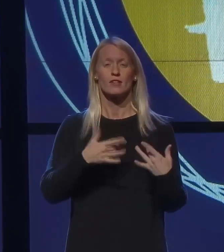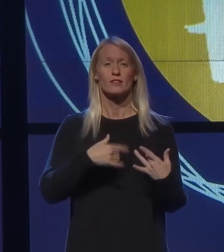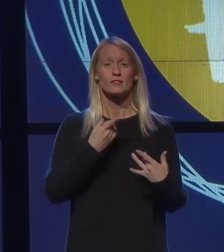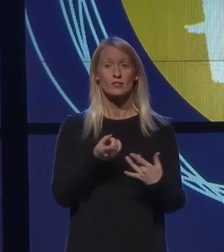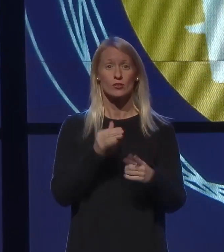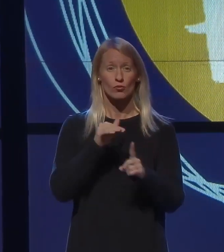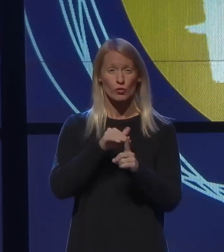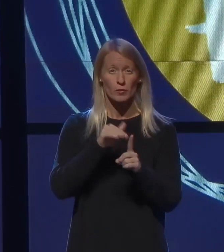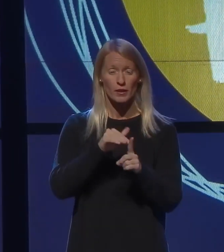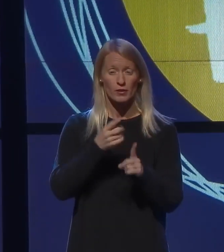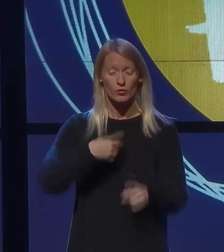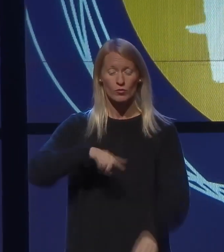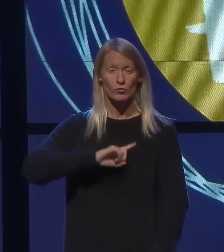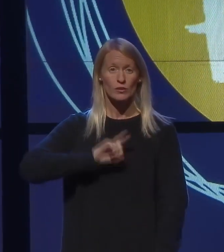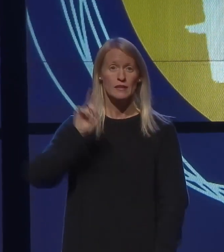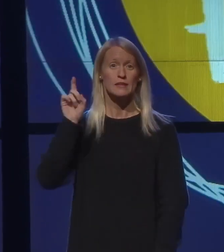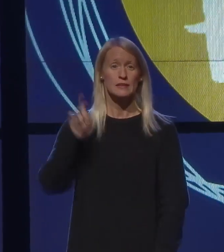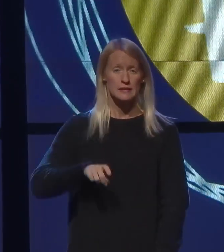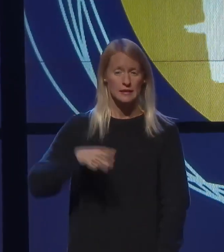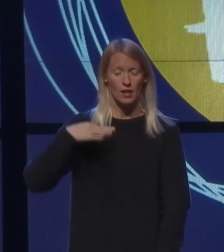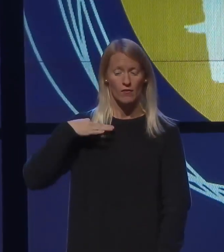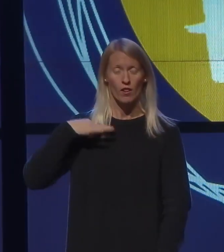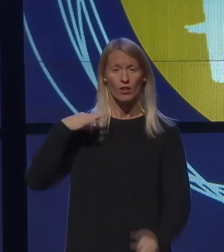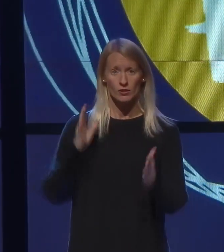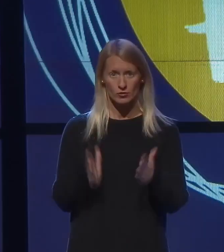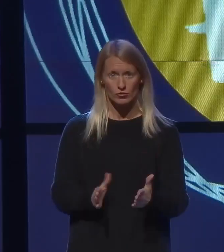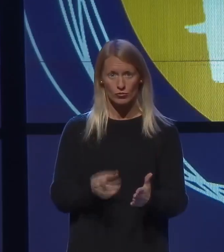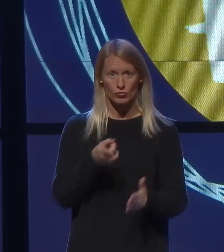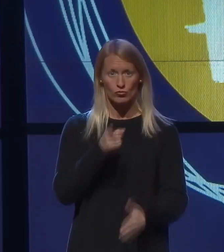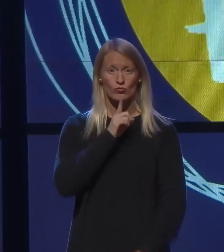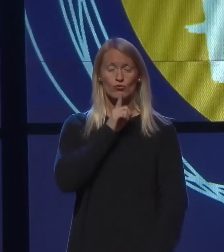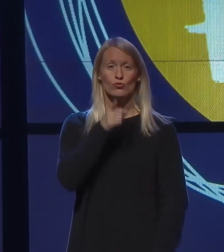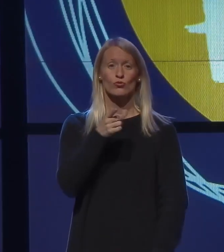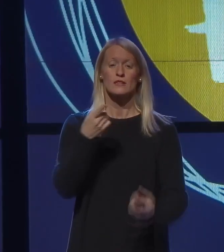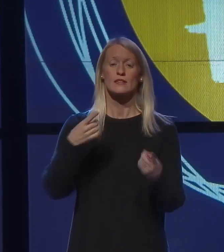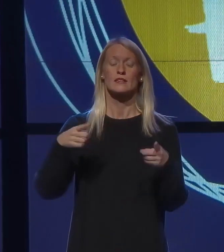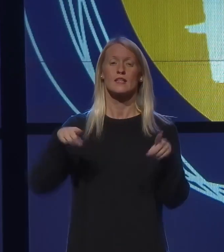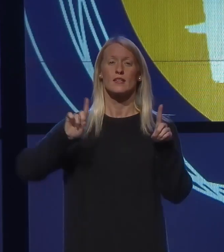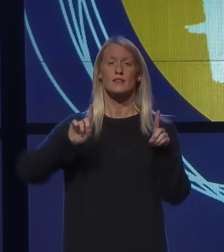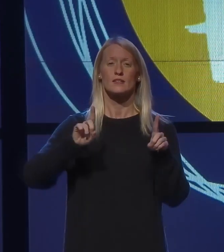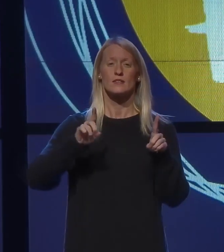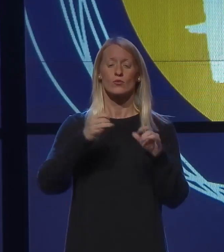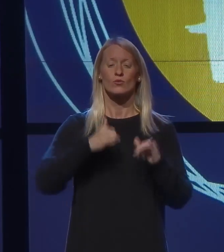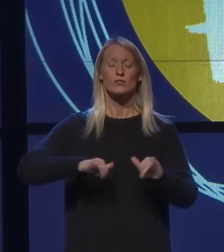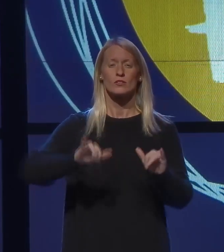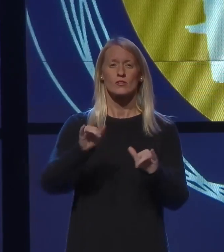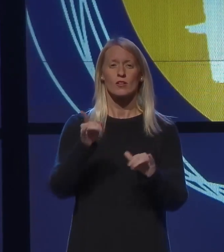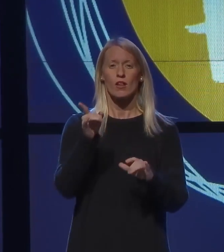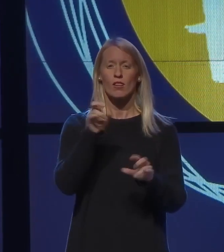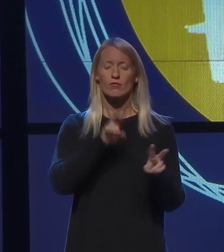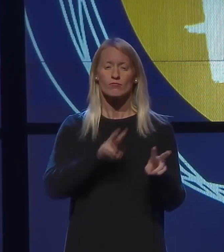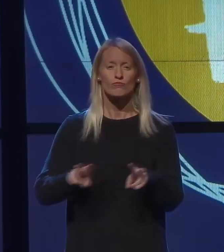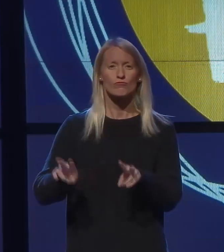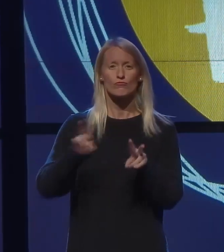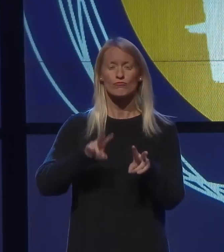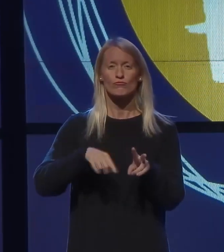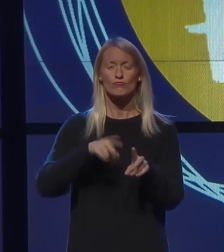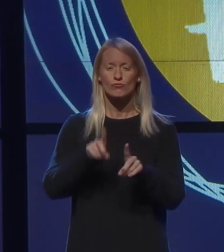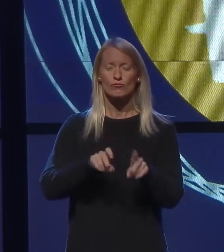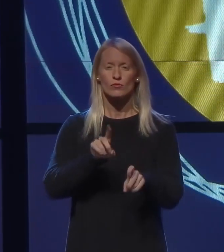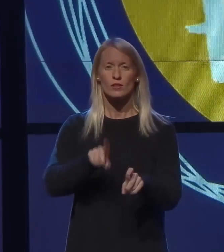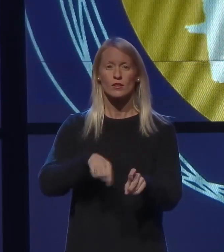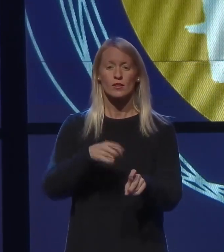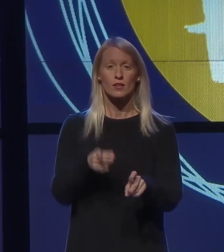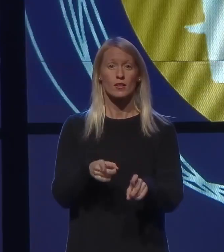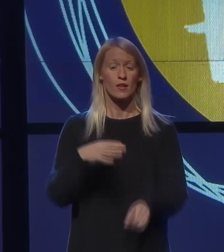need volunteers to make it a true success. And we're still looking for a few more people that might want